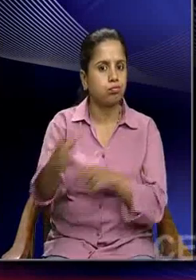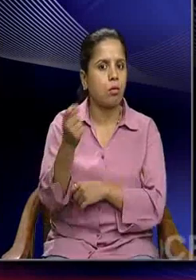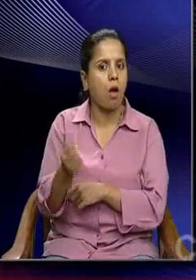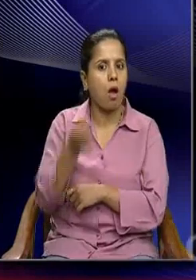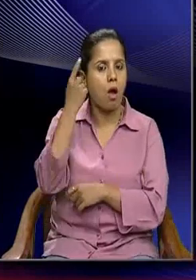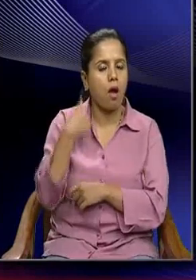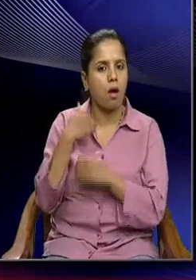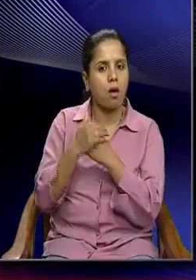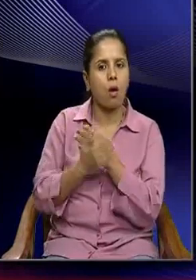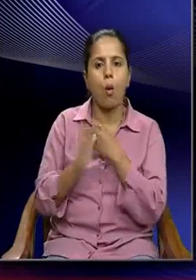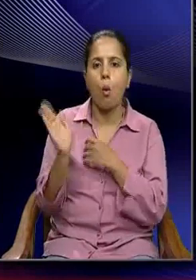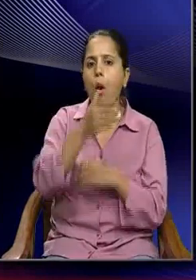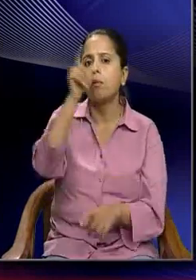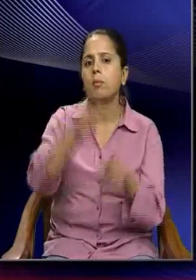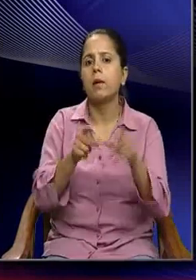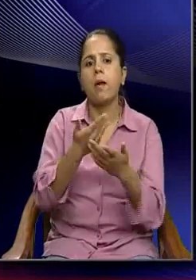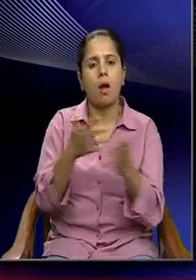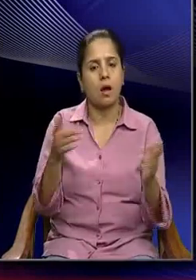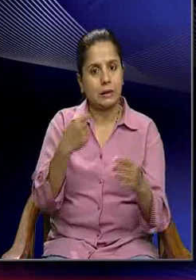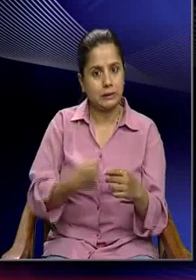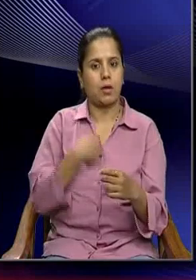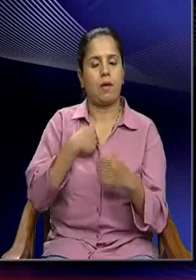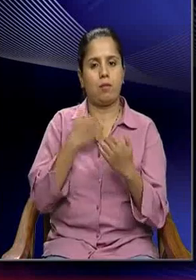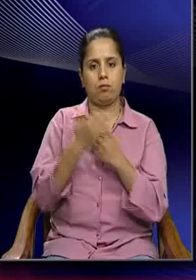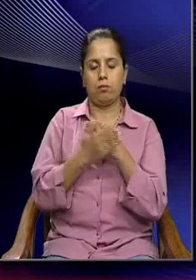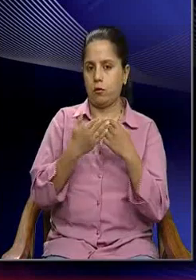all living beings, including ourselves.